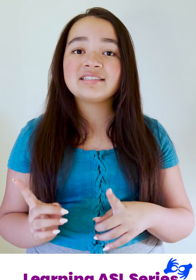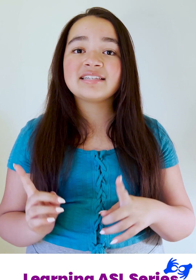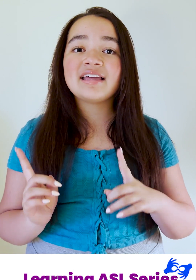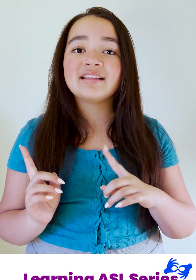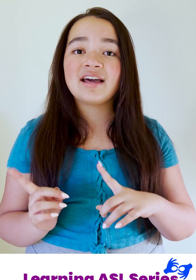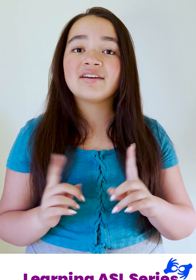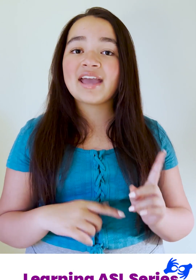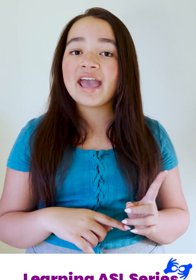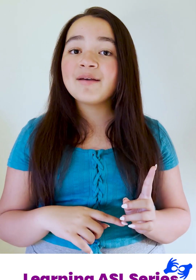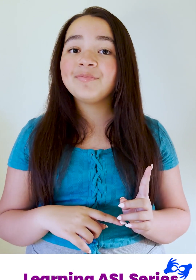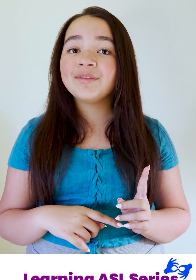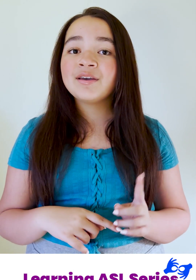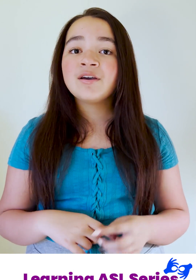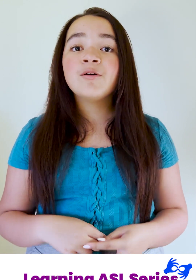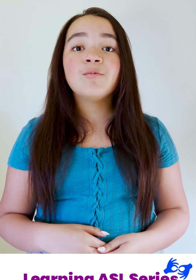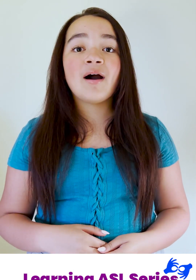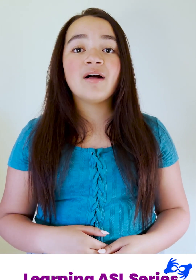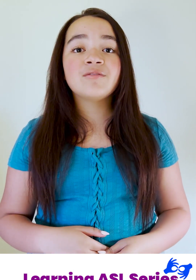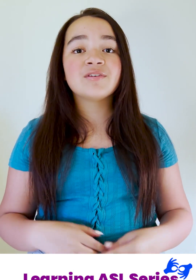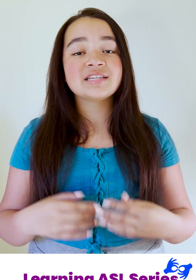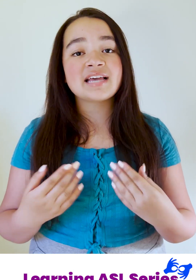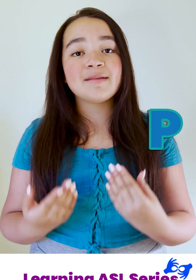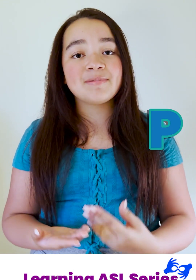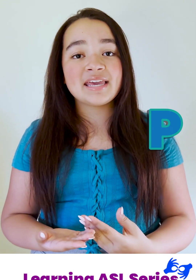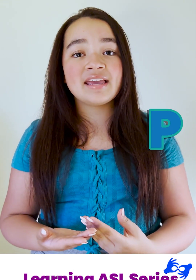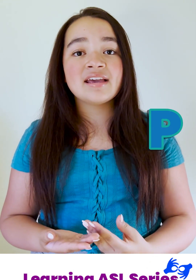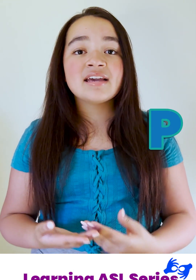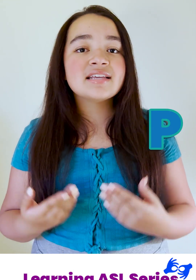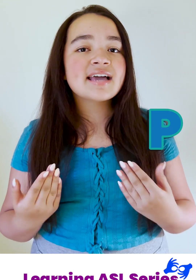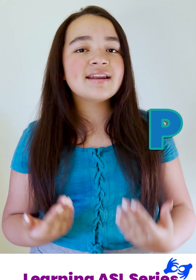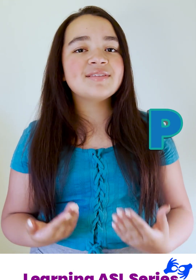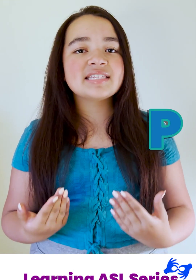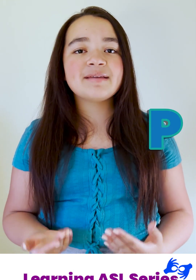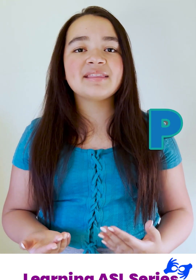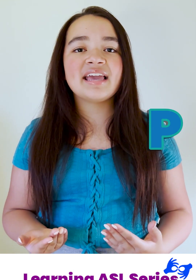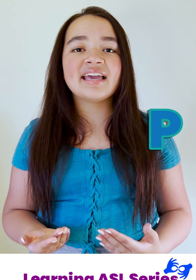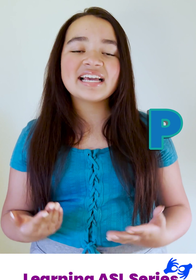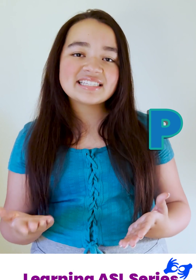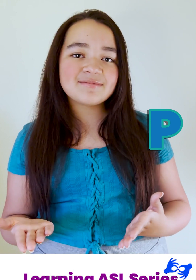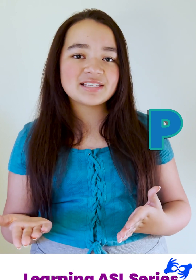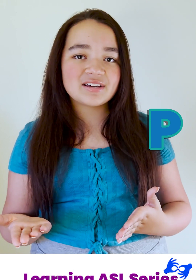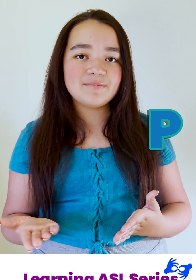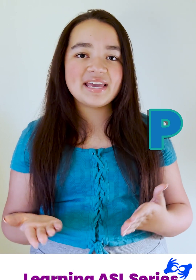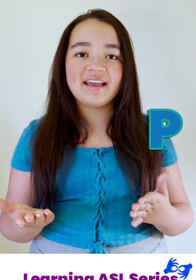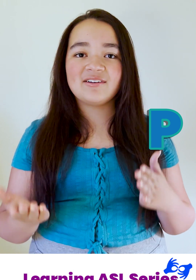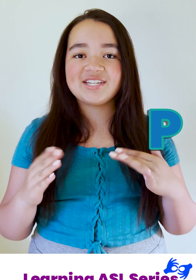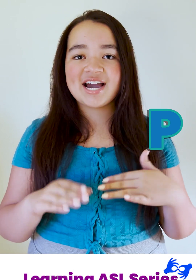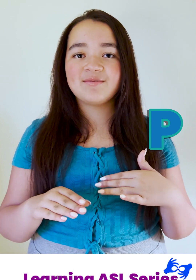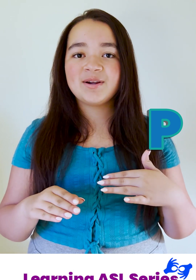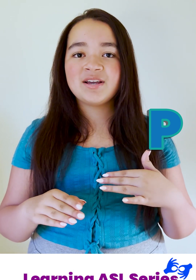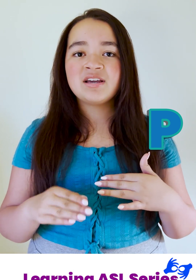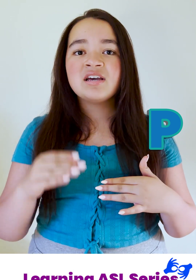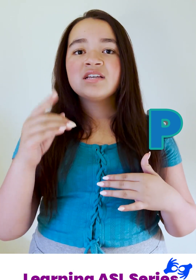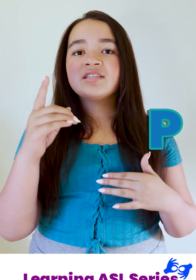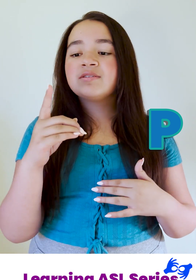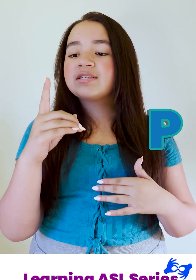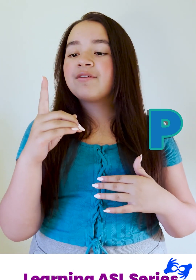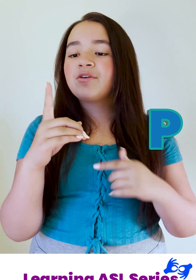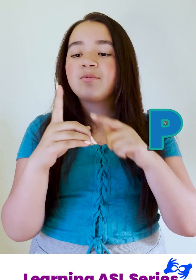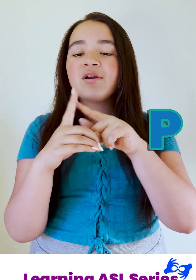sign the letter K. Well, for the sign P, it's kind of the same thing, except it's going to be angled down. So instead of your pointer